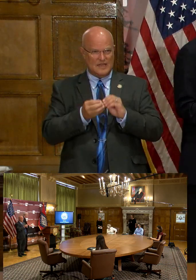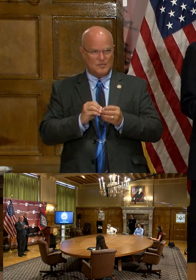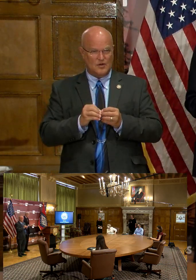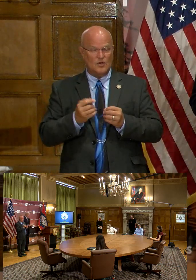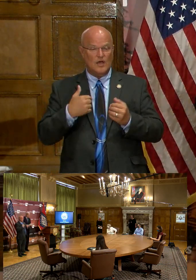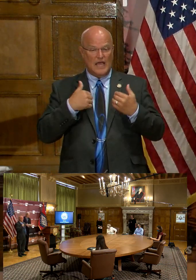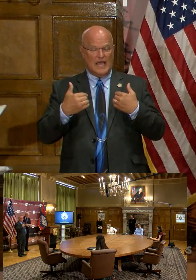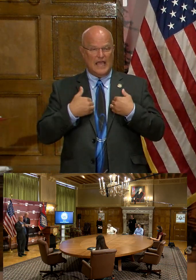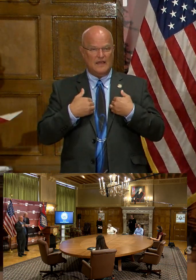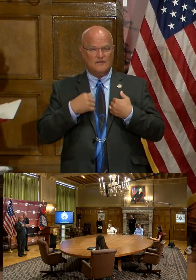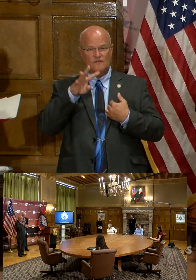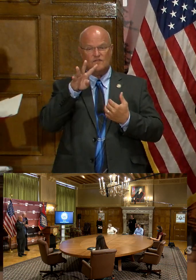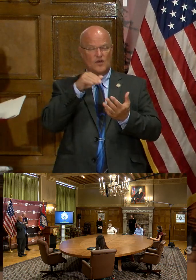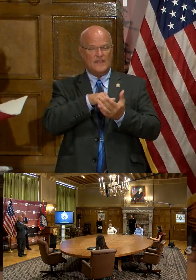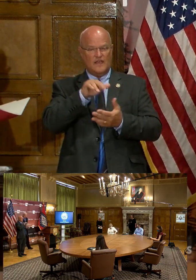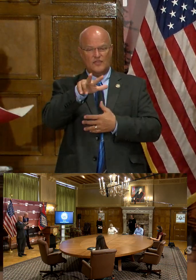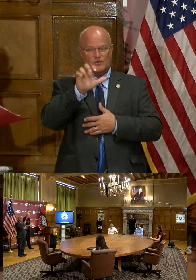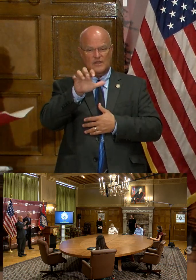number. What I have is